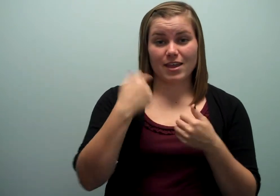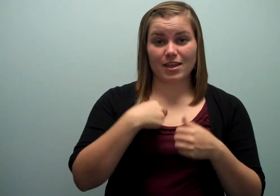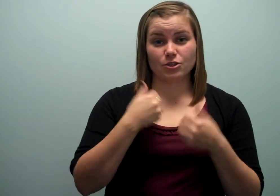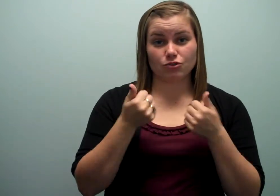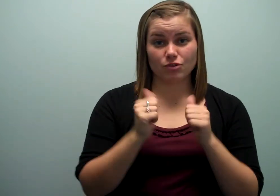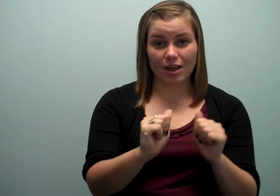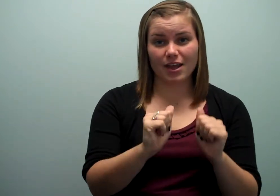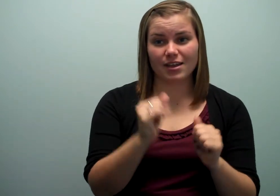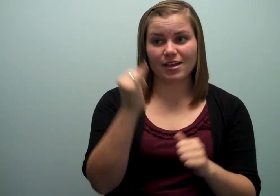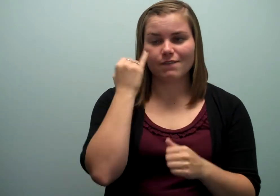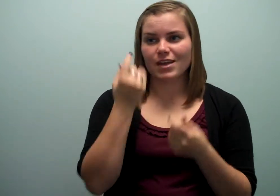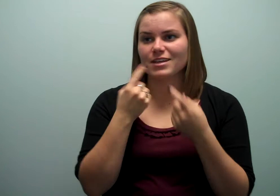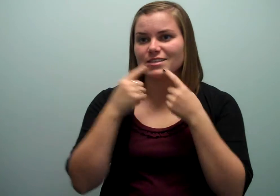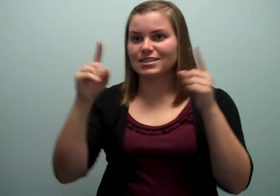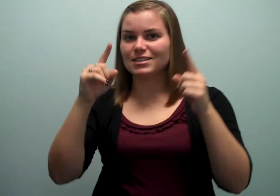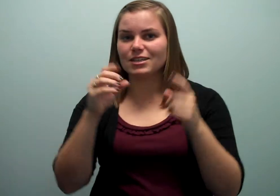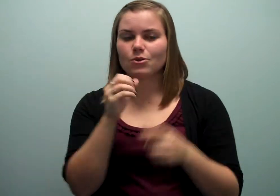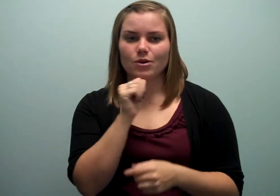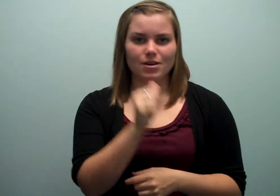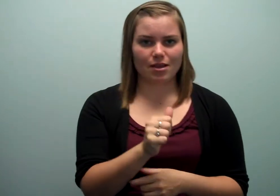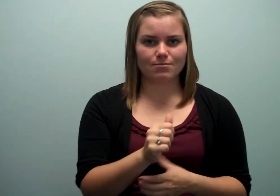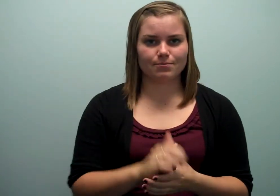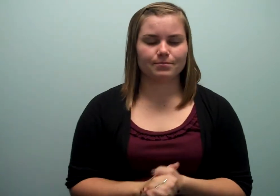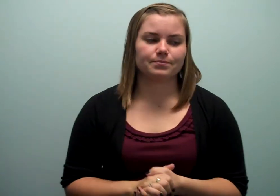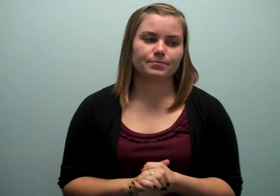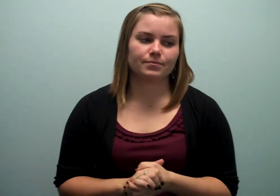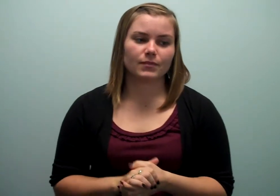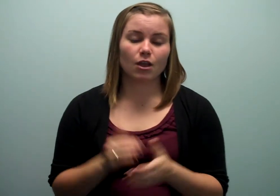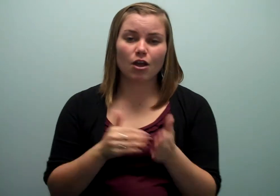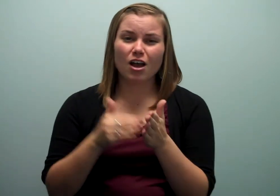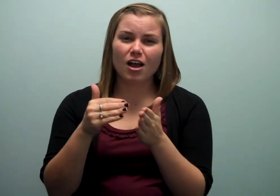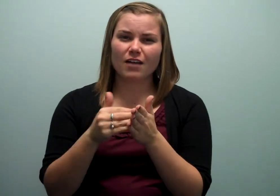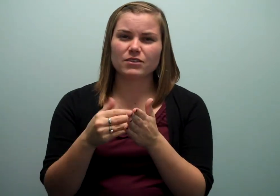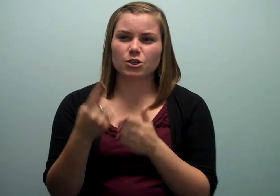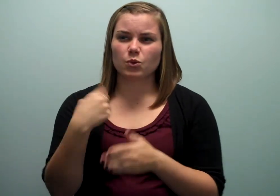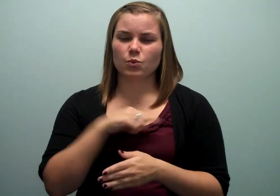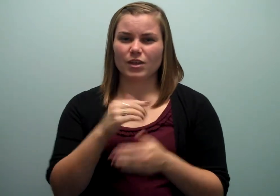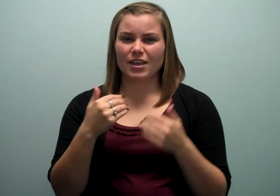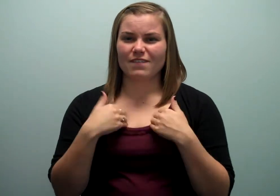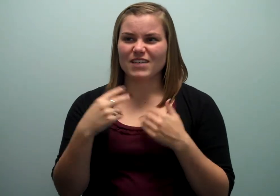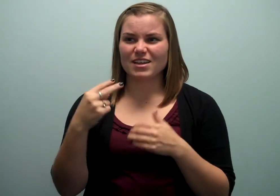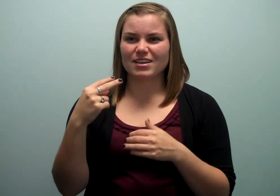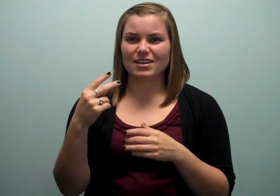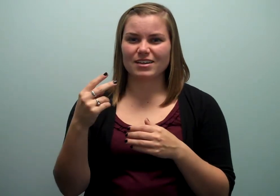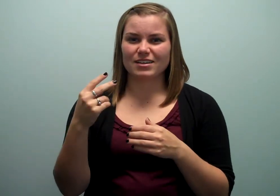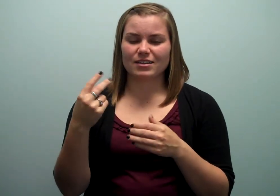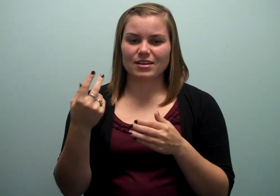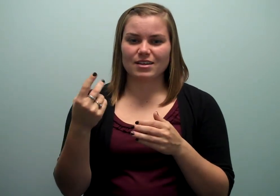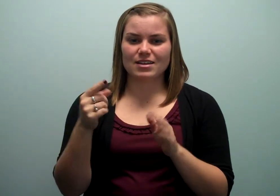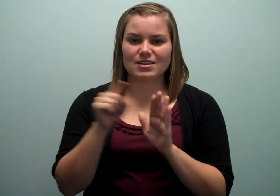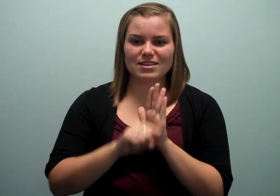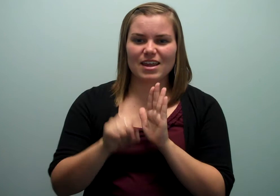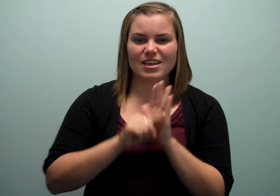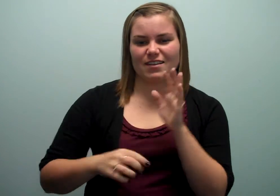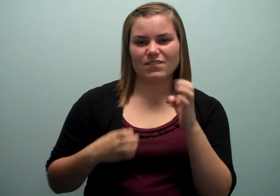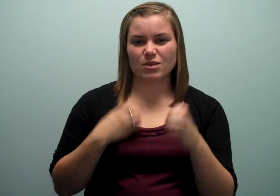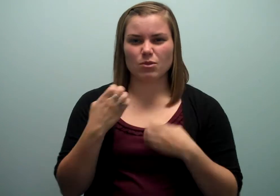I succeed or not? Often, we're stuck in negativity or negative emotions, such as